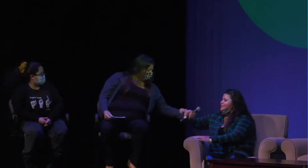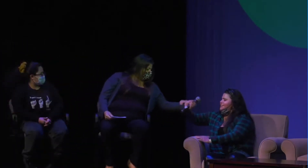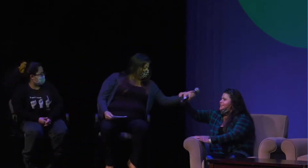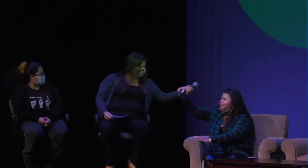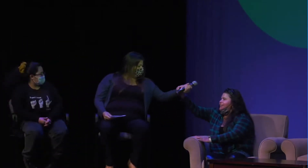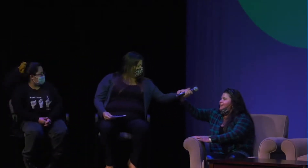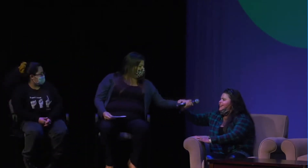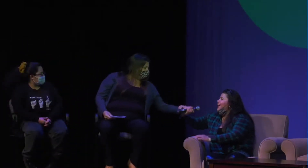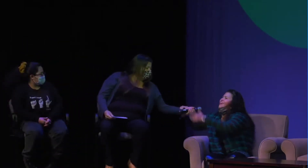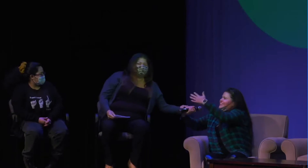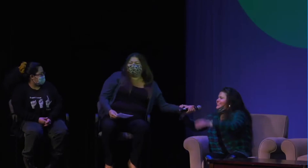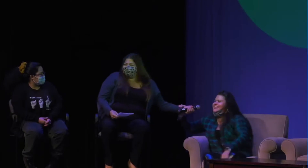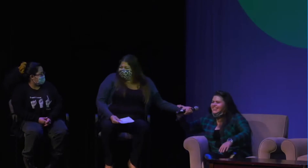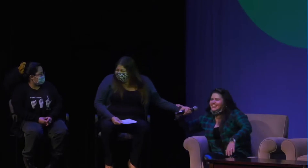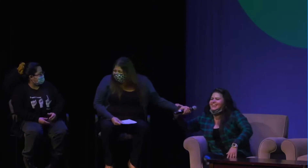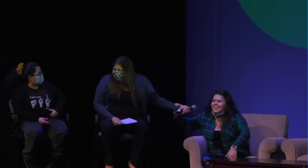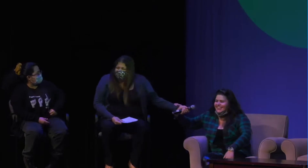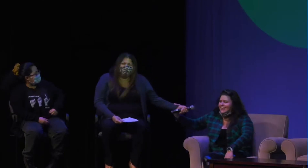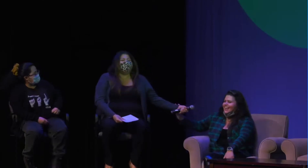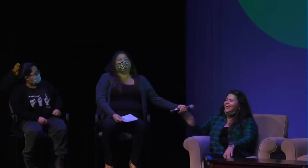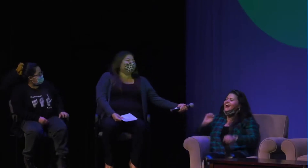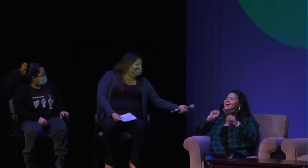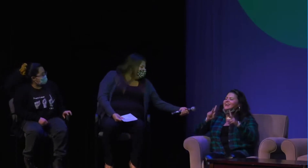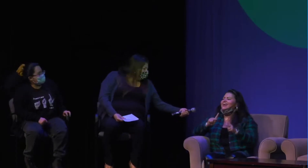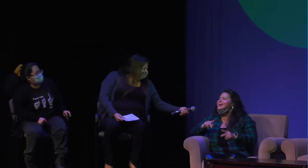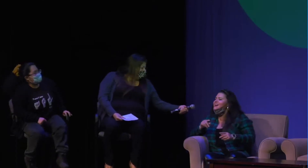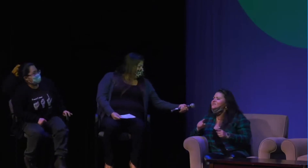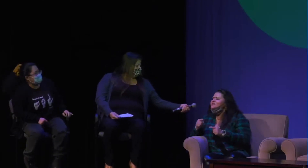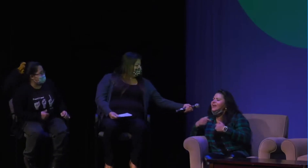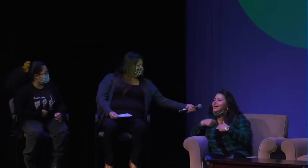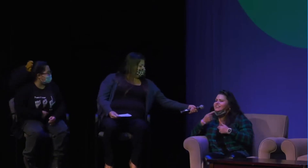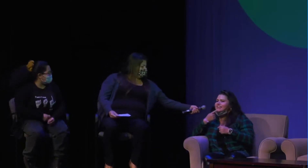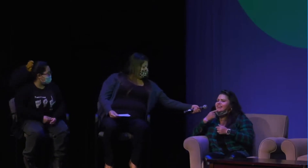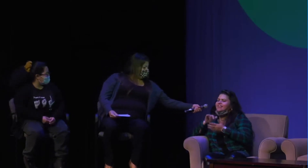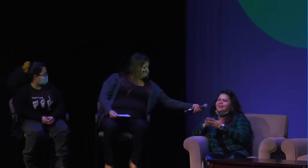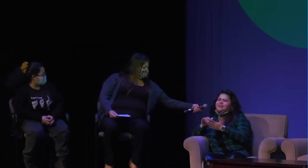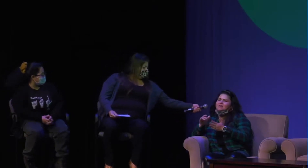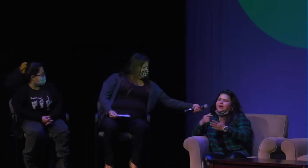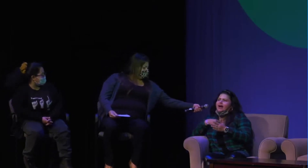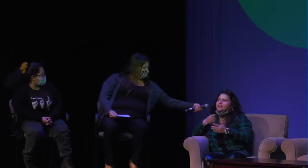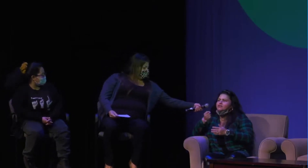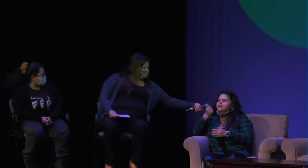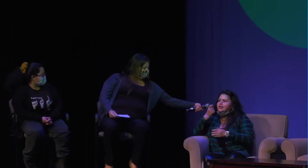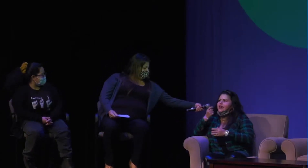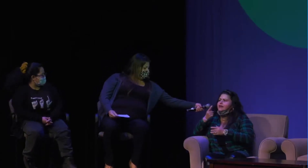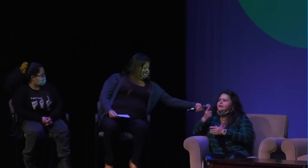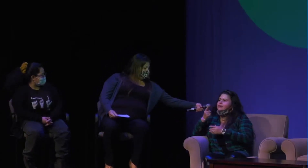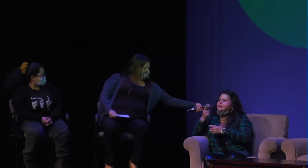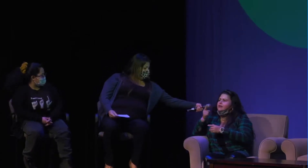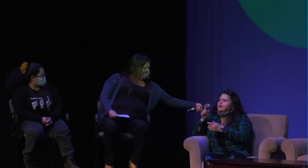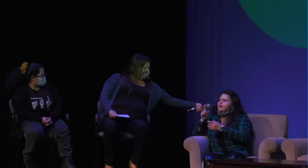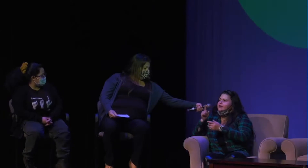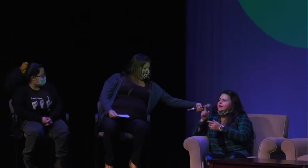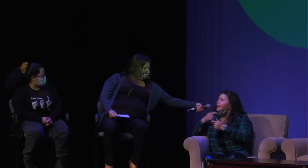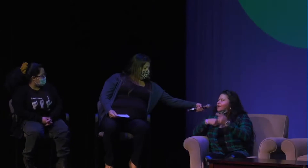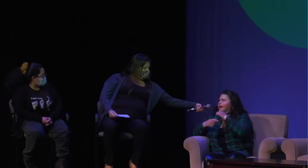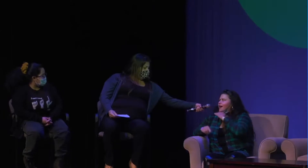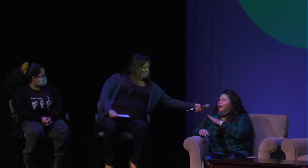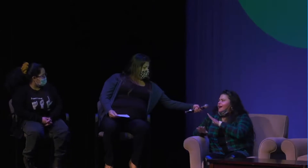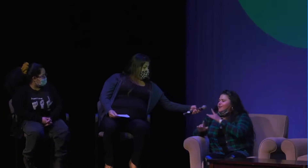We're high tech here at Oxnard College. Okay, I said that I understand.